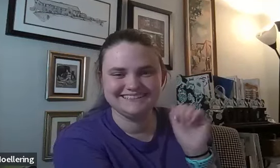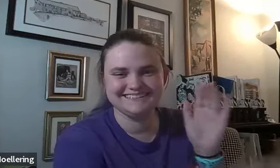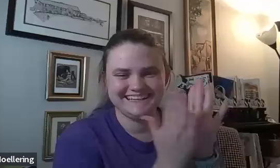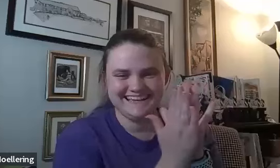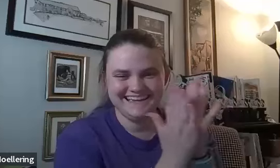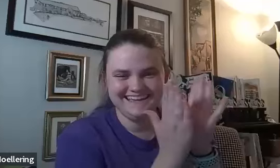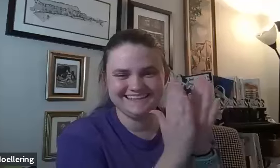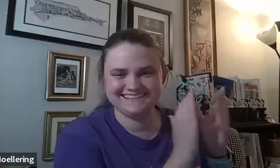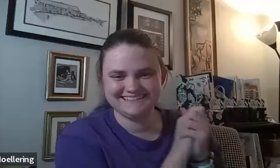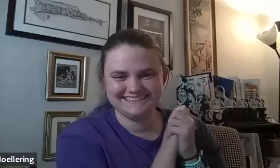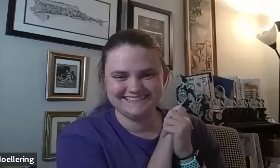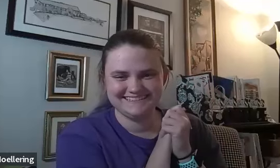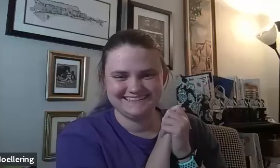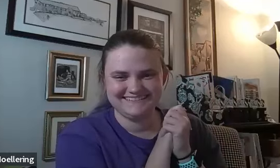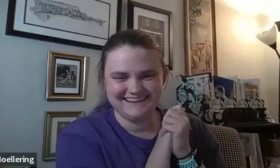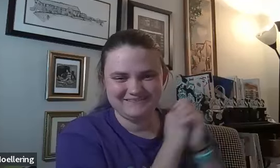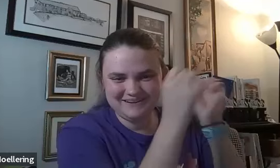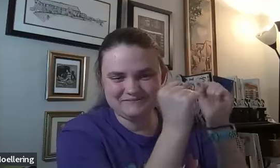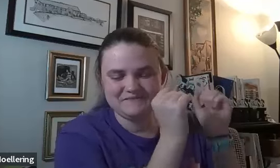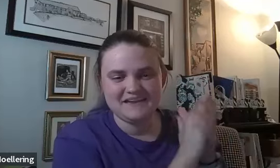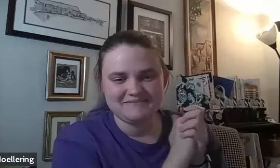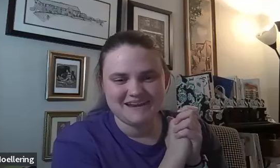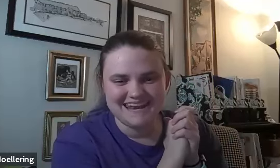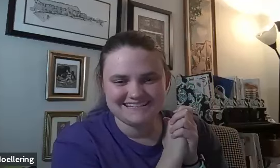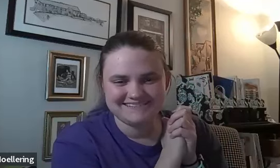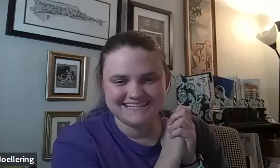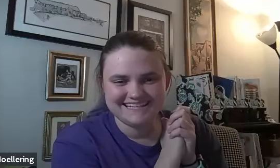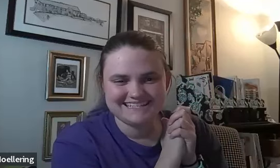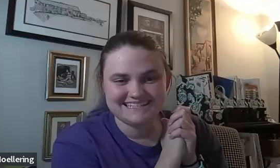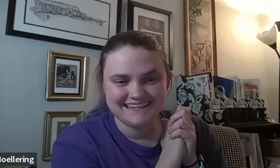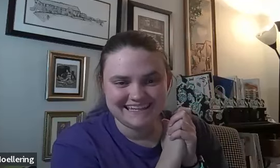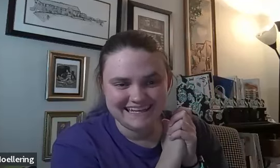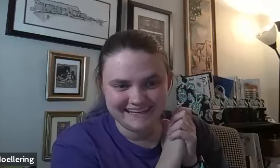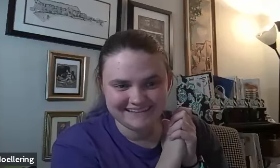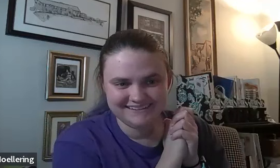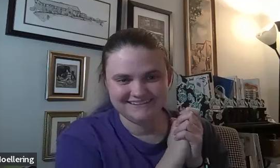Good. Yes. All right. Woo. My next one is Lynn.